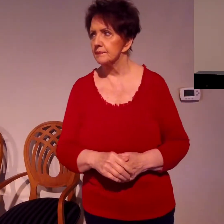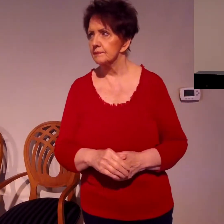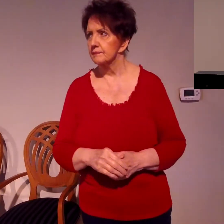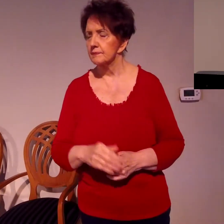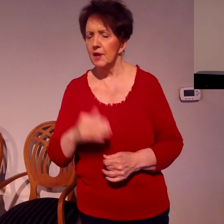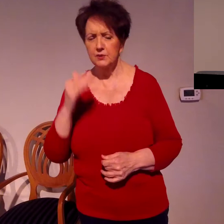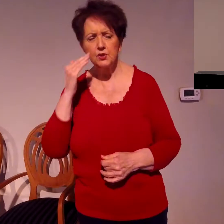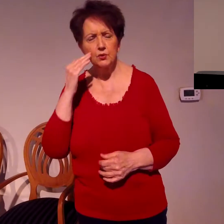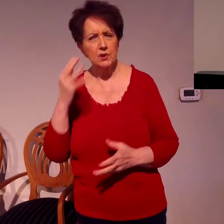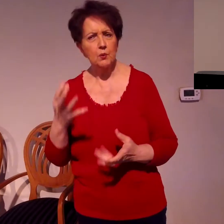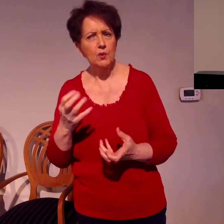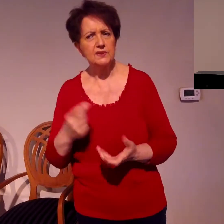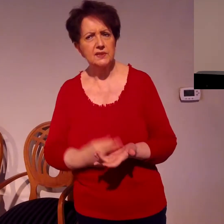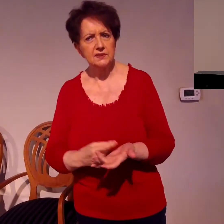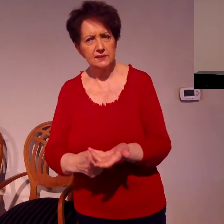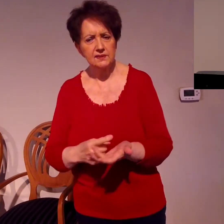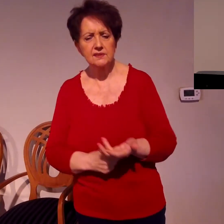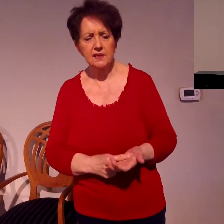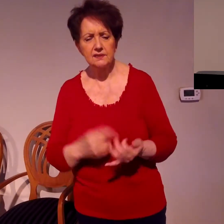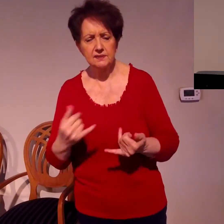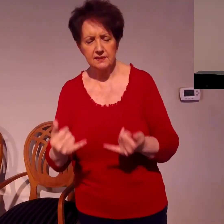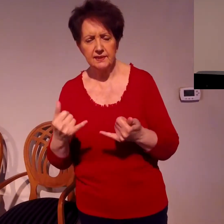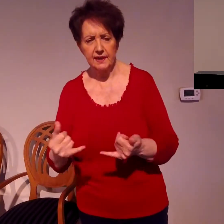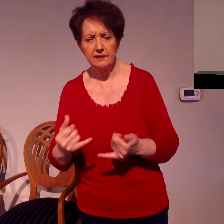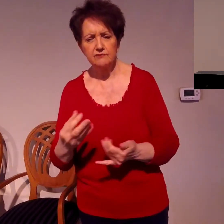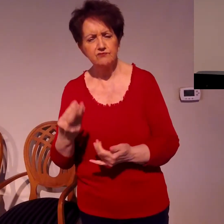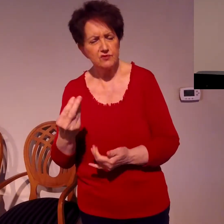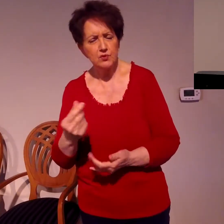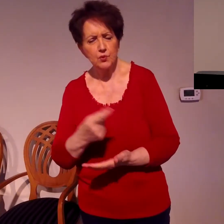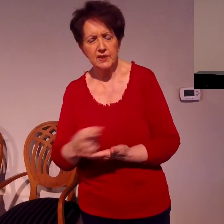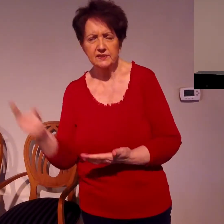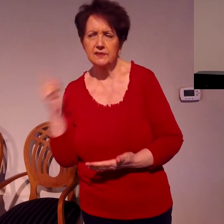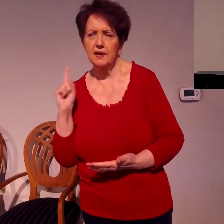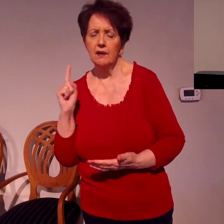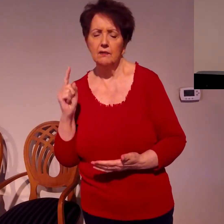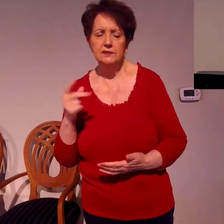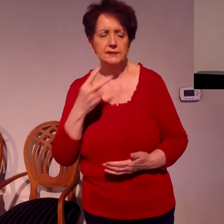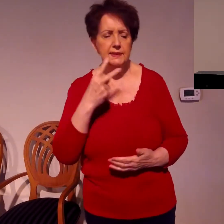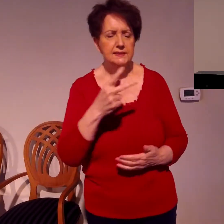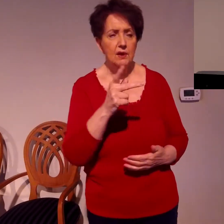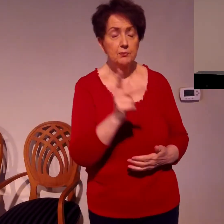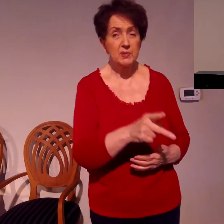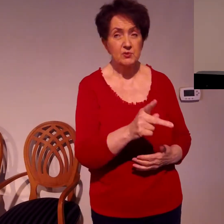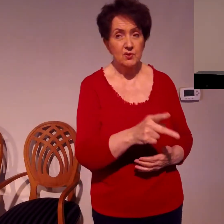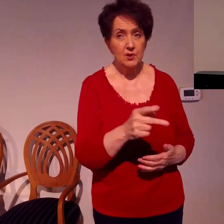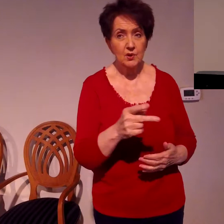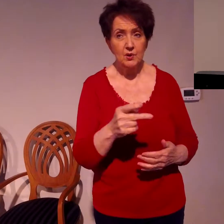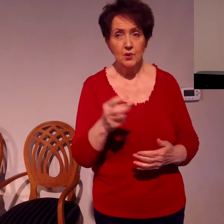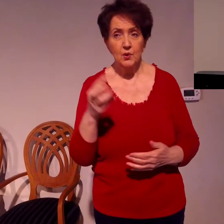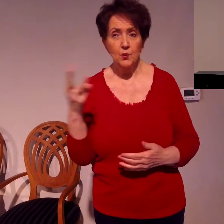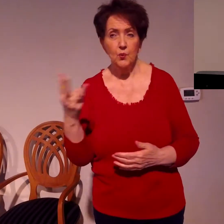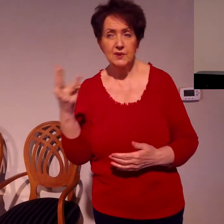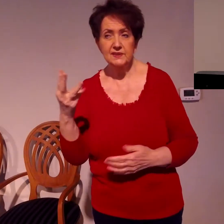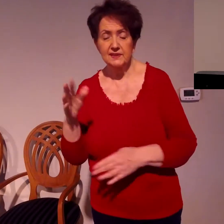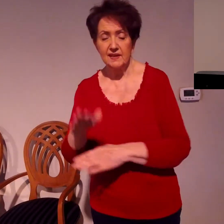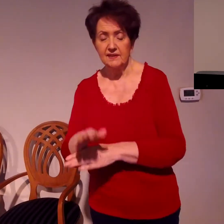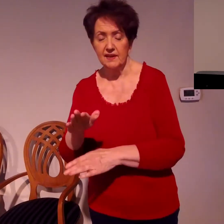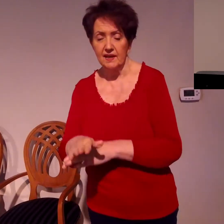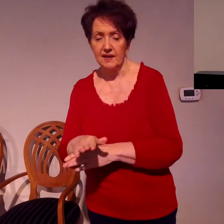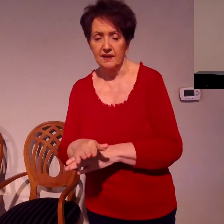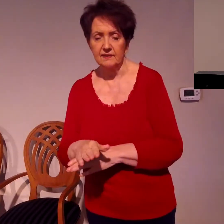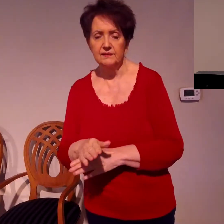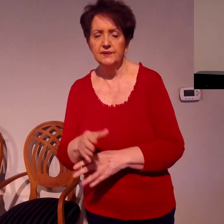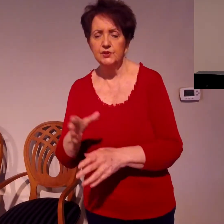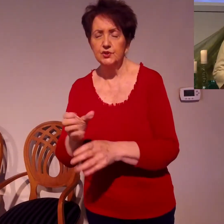talk about a few weeks ago. And then I saw Petra Wednesday night. She went and pulled a book off of